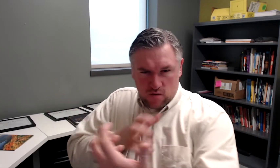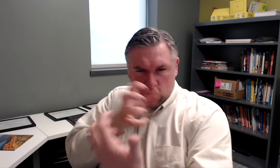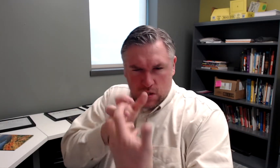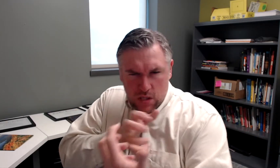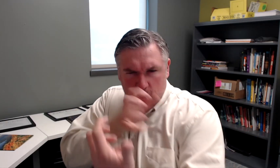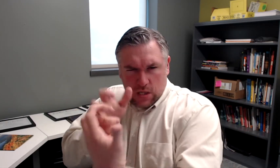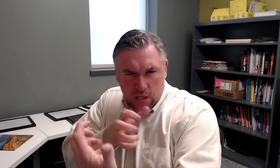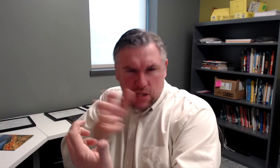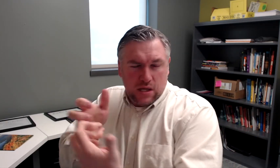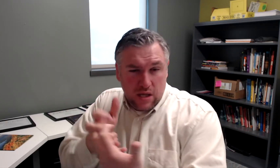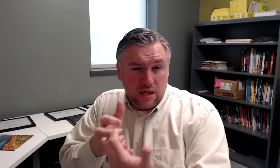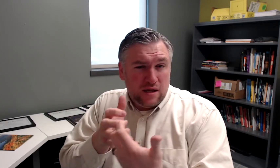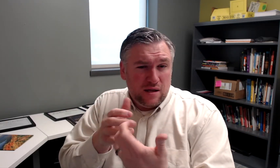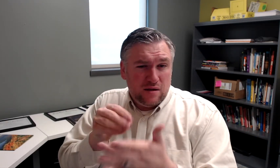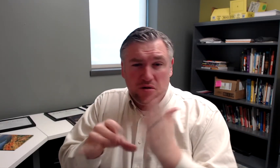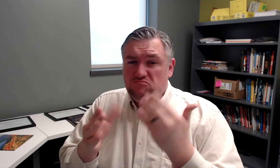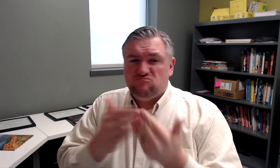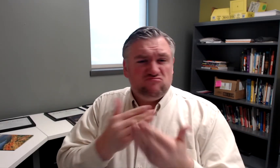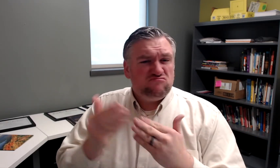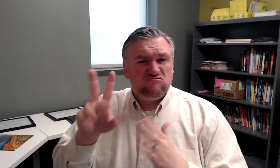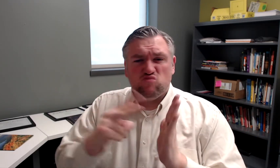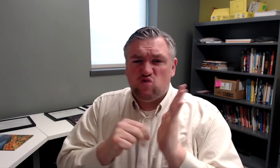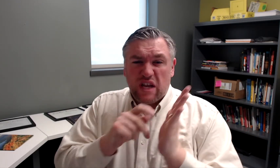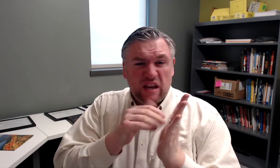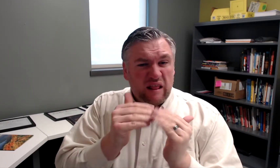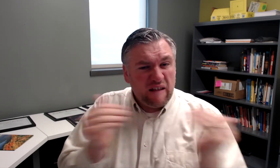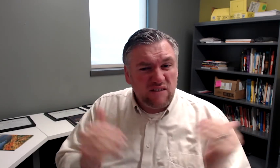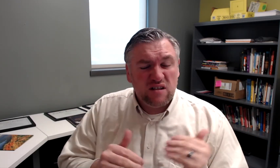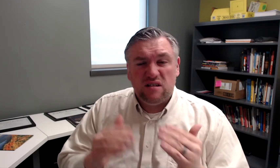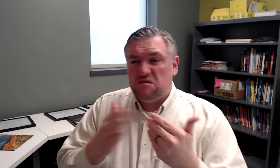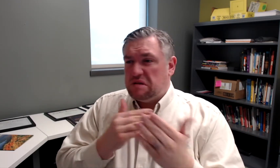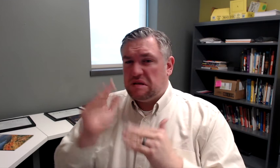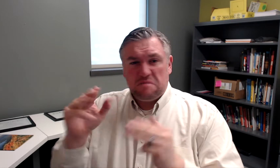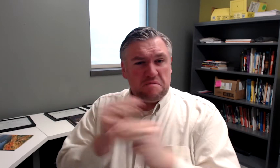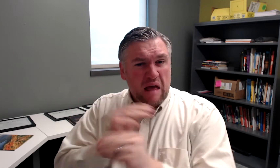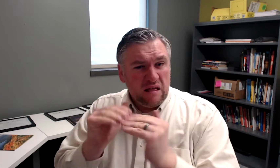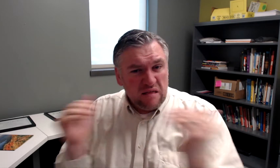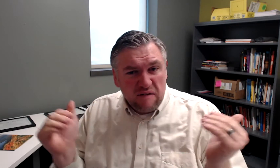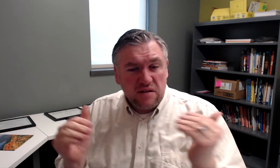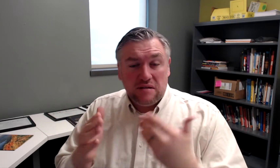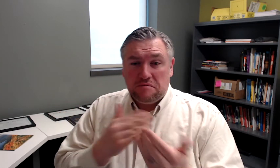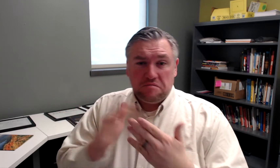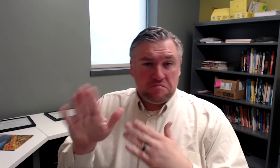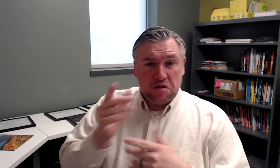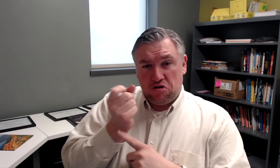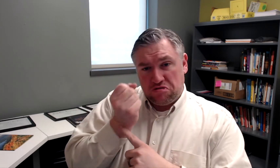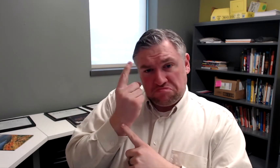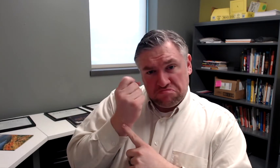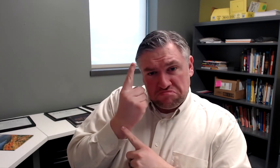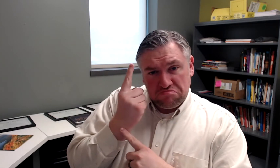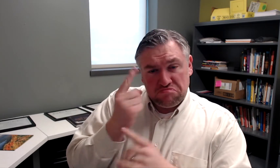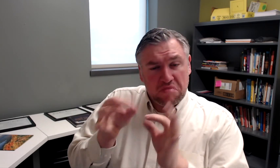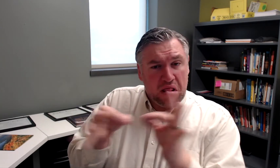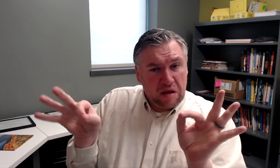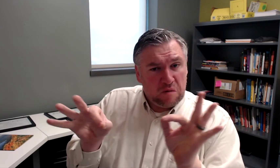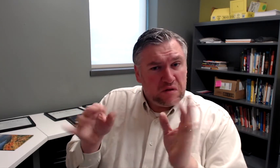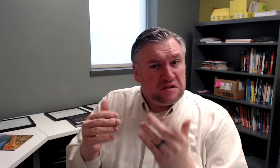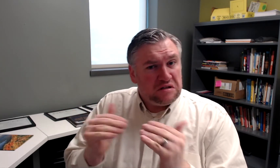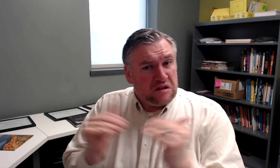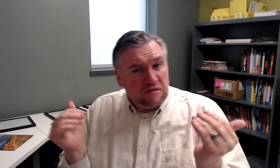of lumped together by grade level. And we have to accommodate and differentiate to different reading levels, to different mathematics levels, different comprehension